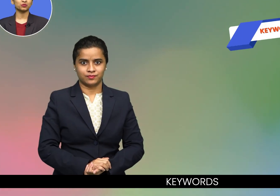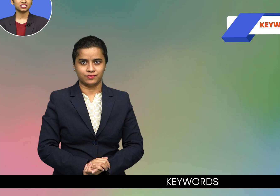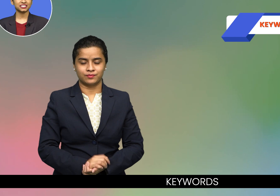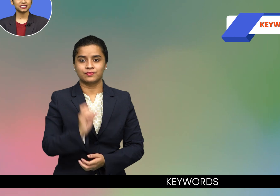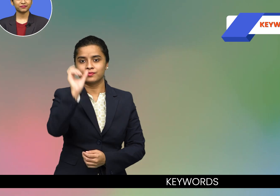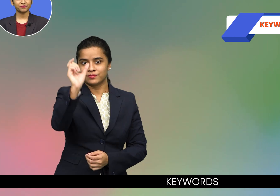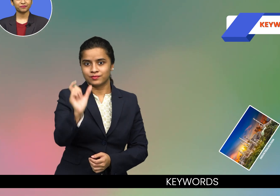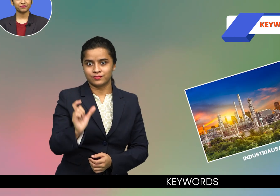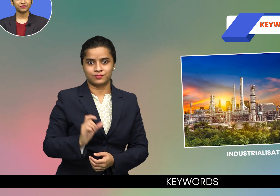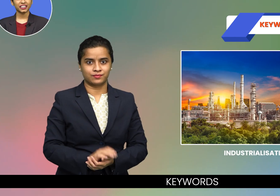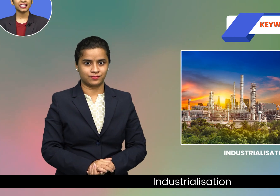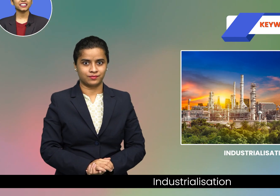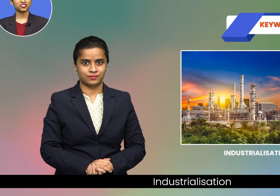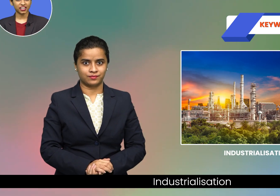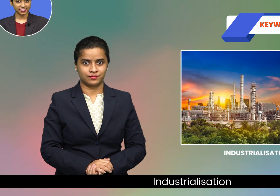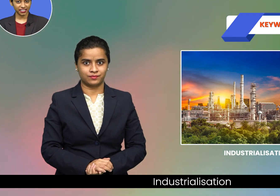Keywords.